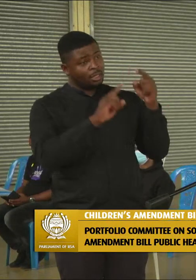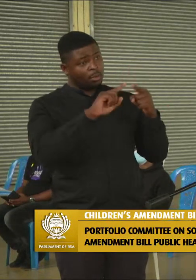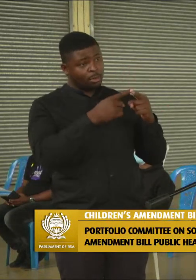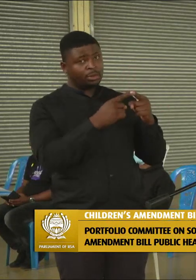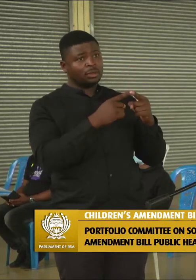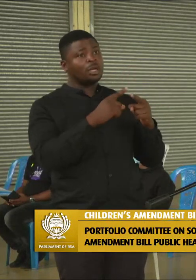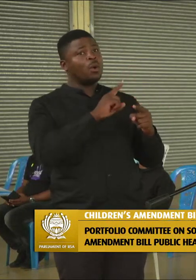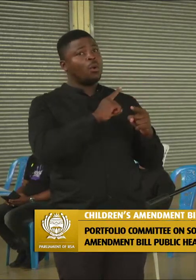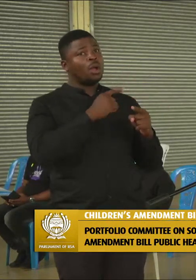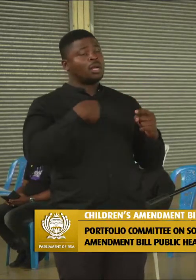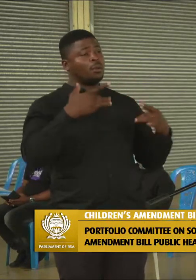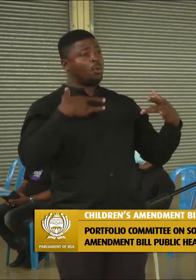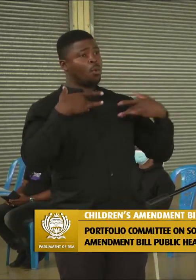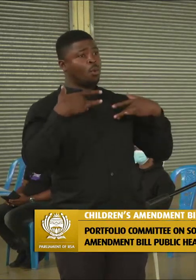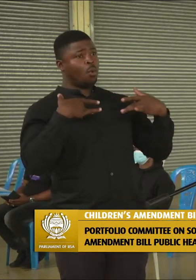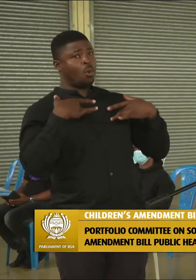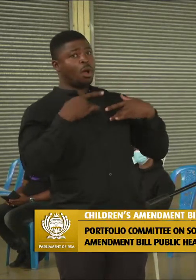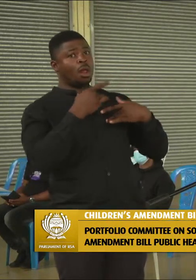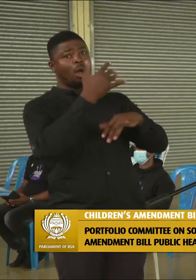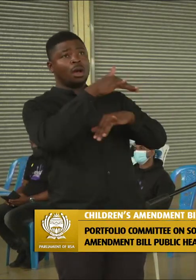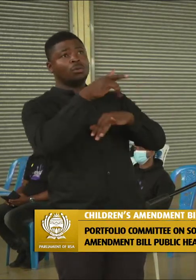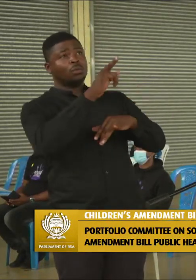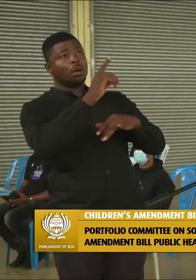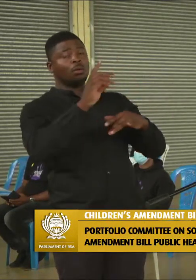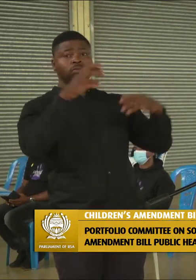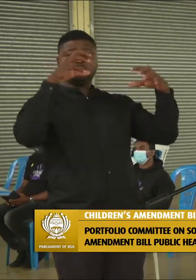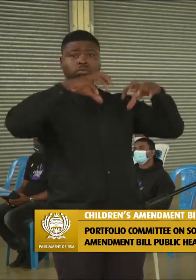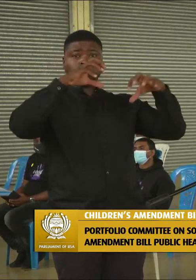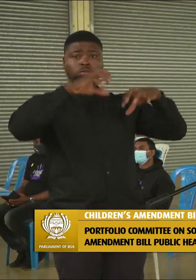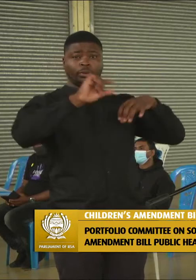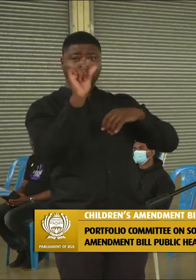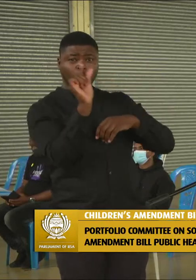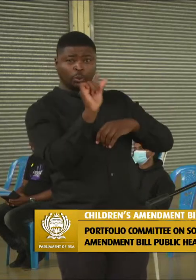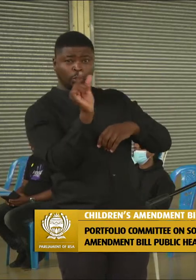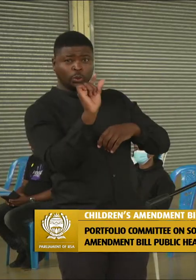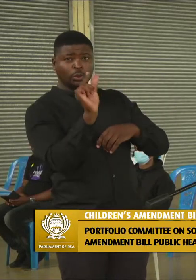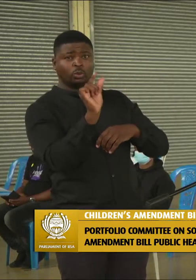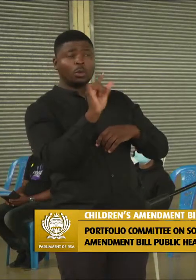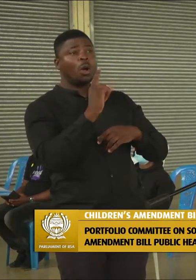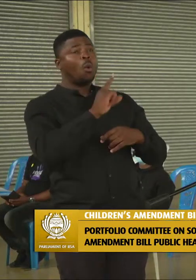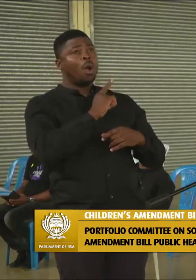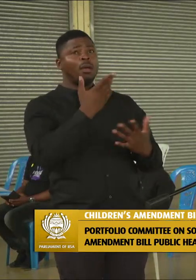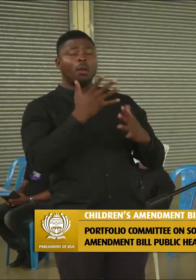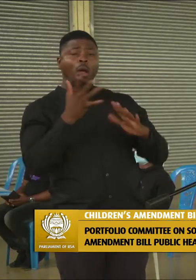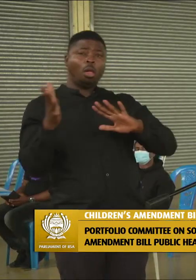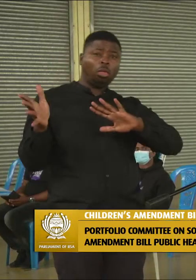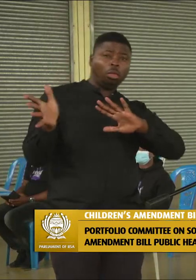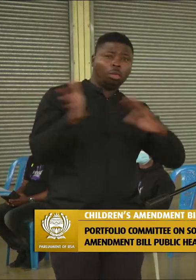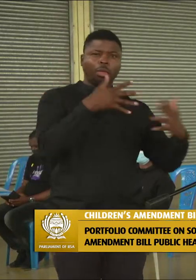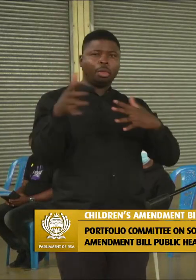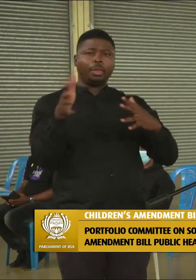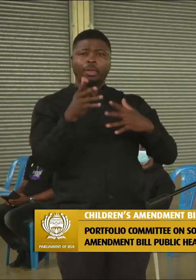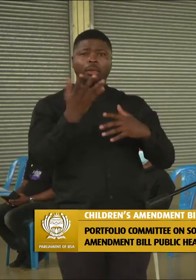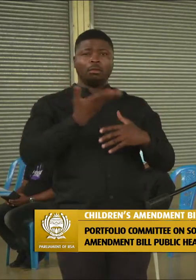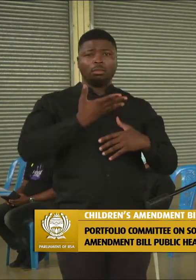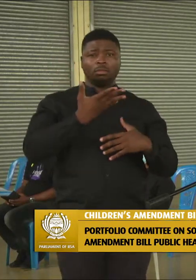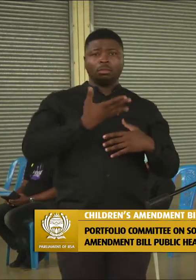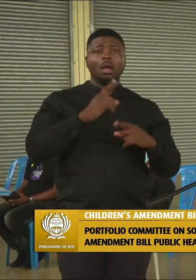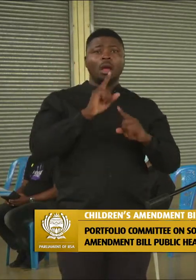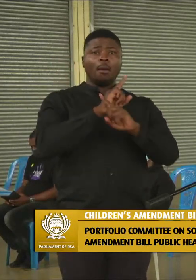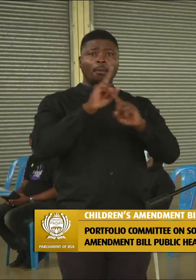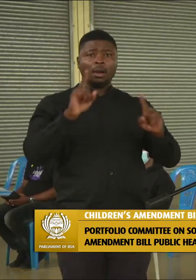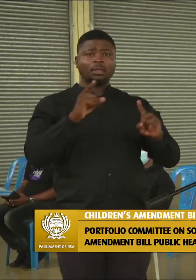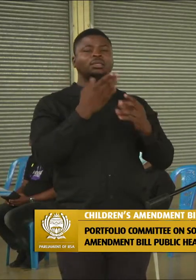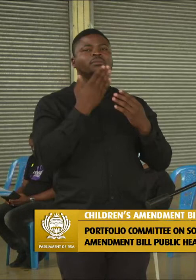I'm worried that the rain is coming and it might be storm or floods. So fanele